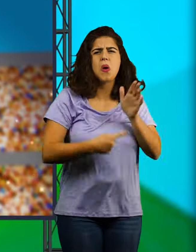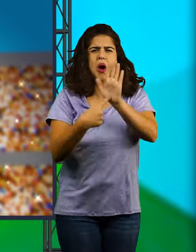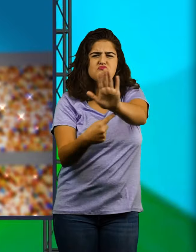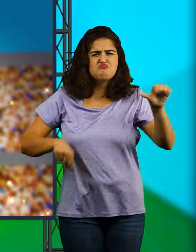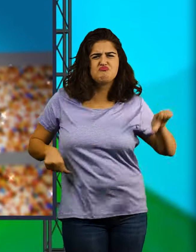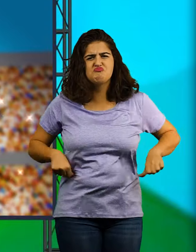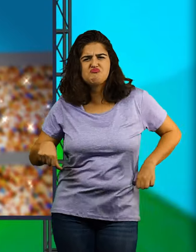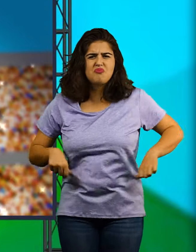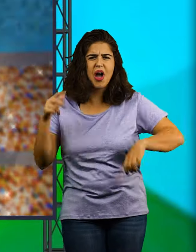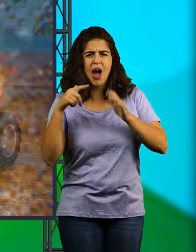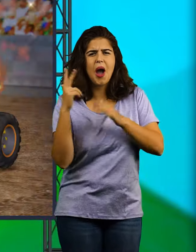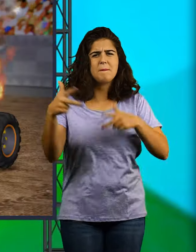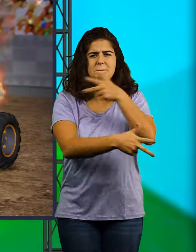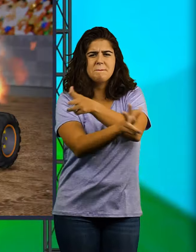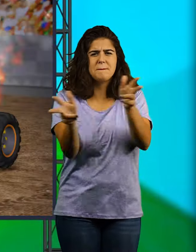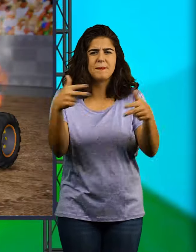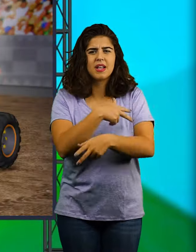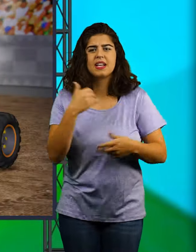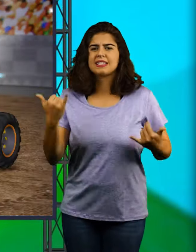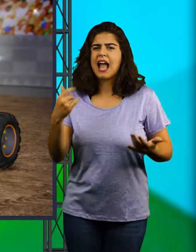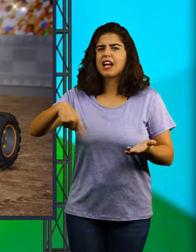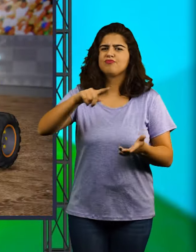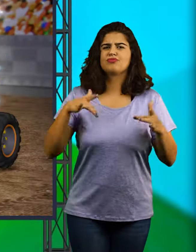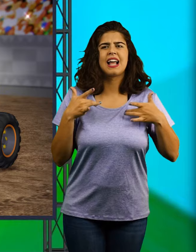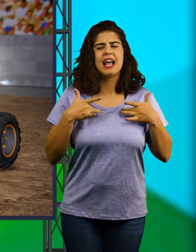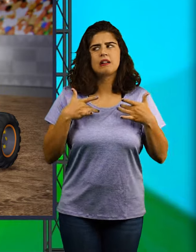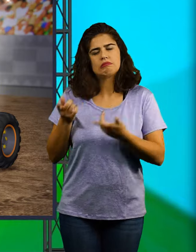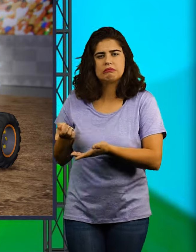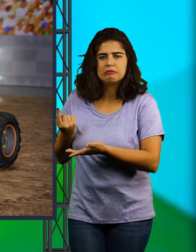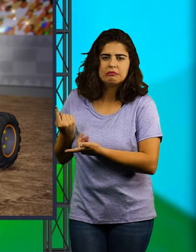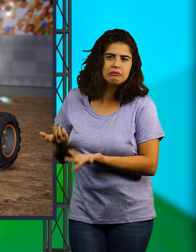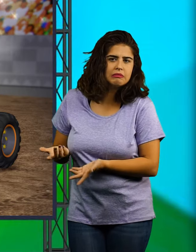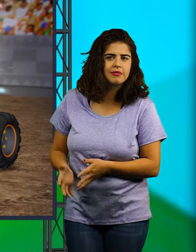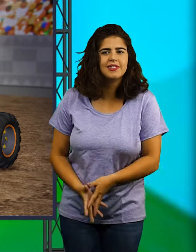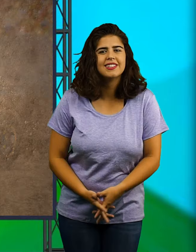tricks. Yeah! Well, most of them are eager anyway. Oh.